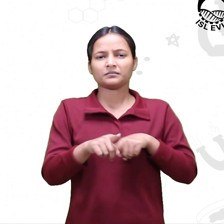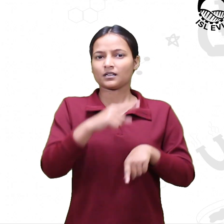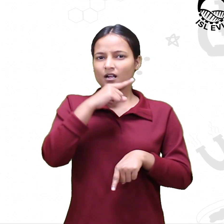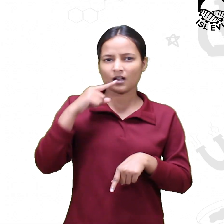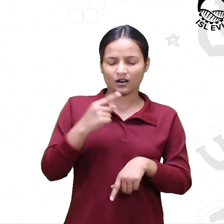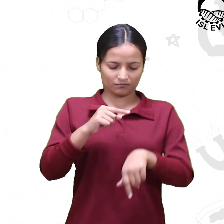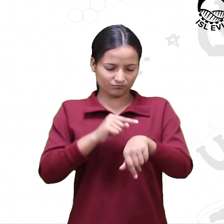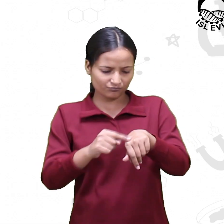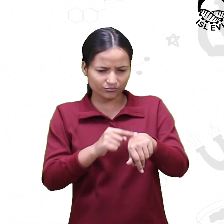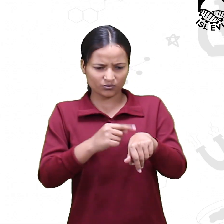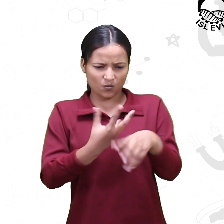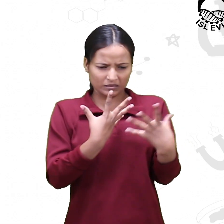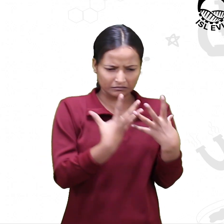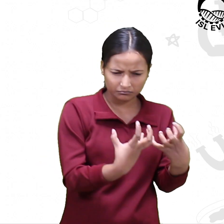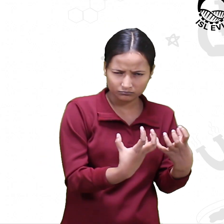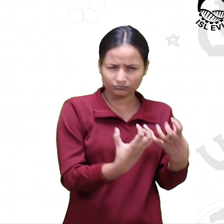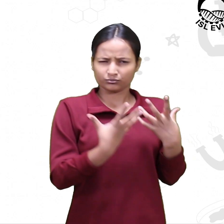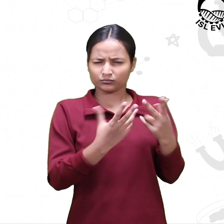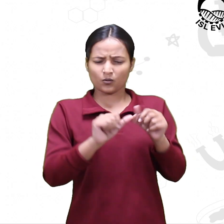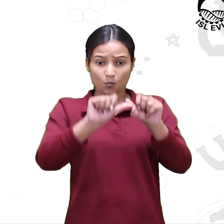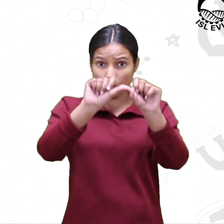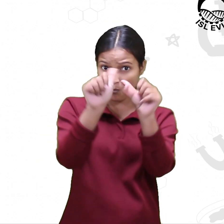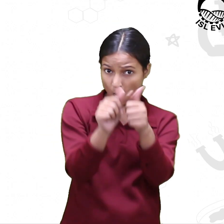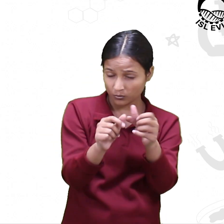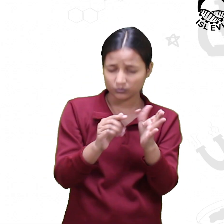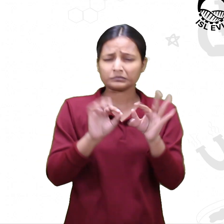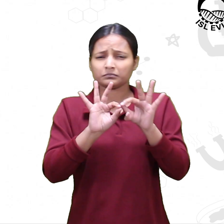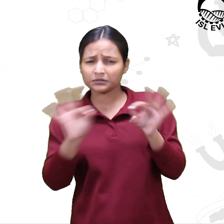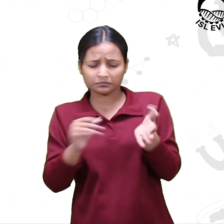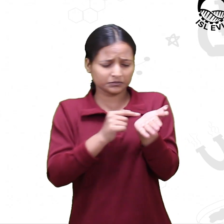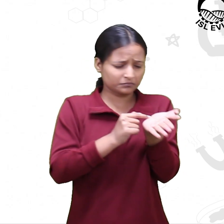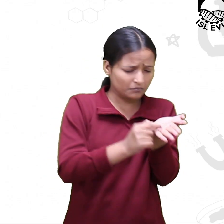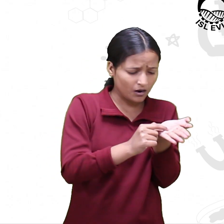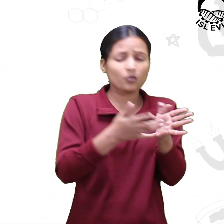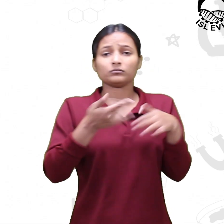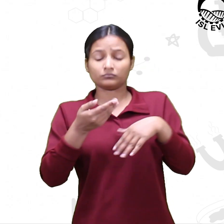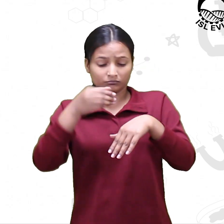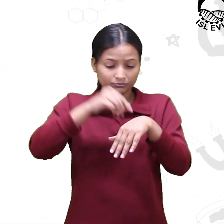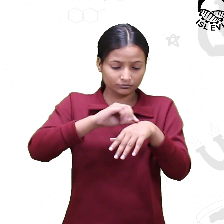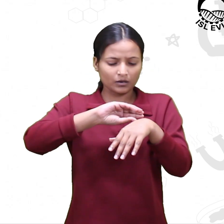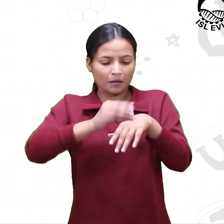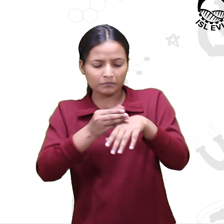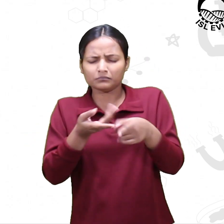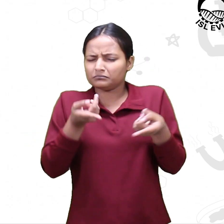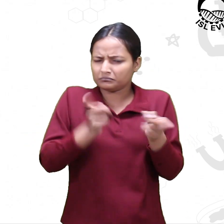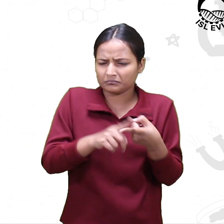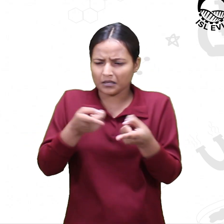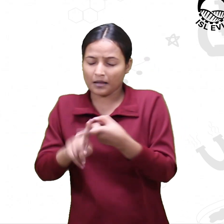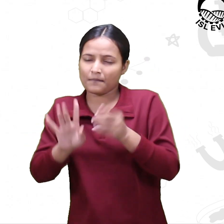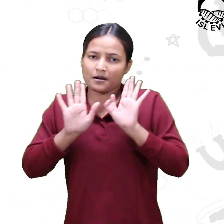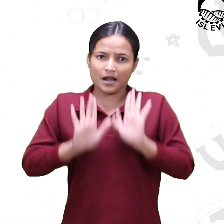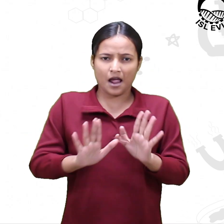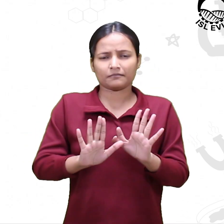a strawberry-like appearance. Some are a bit brownish, giving a coffee-like color to the skin. And some can be very